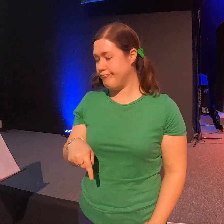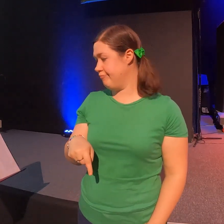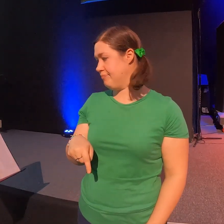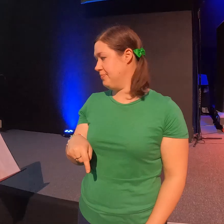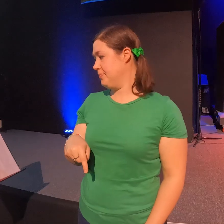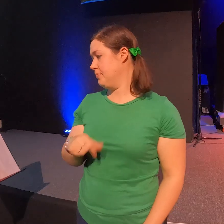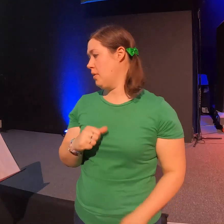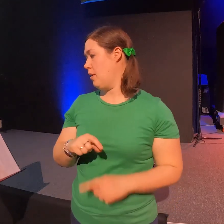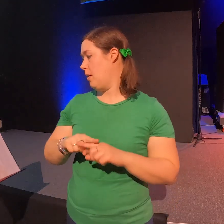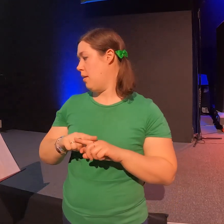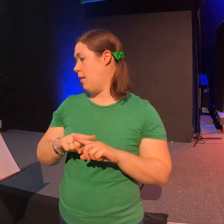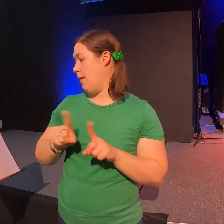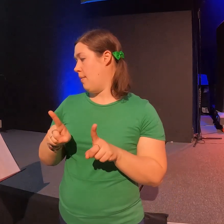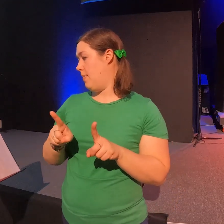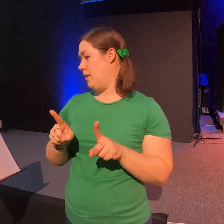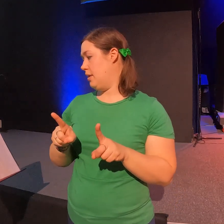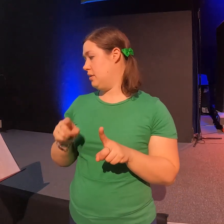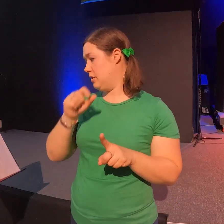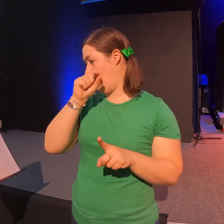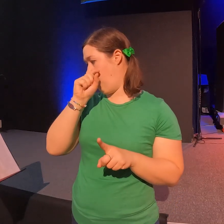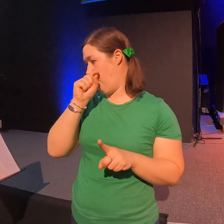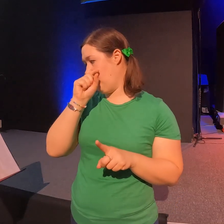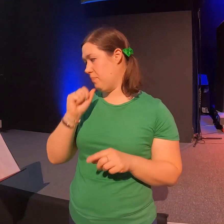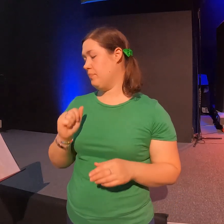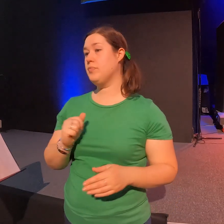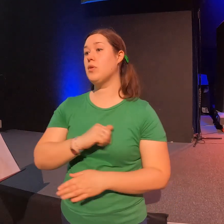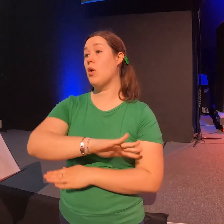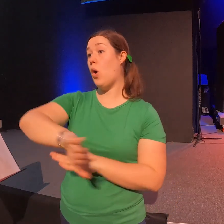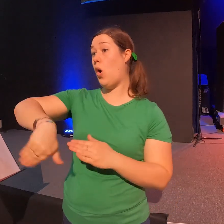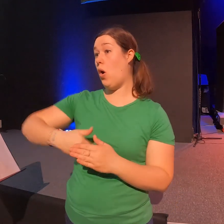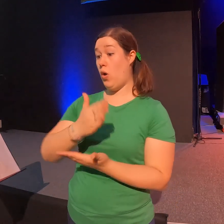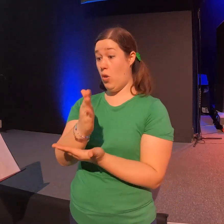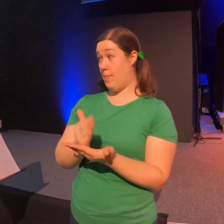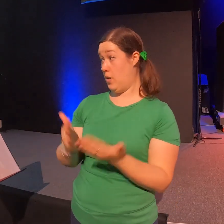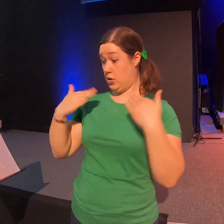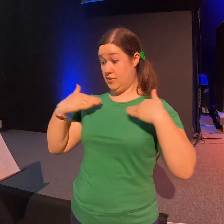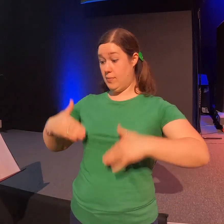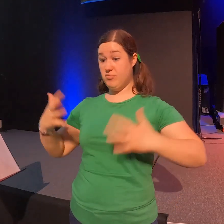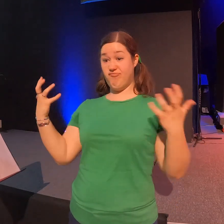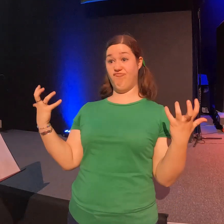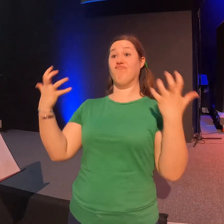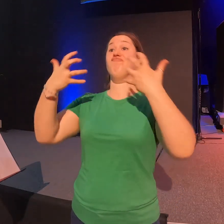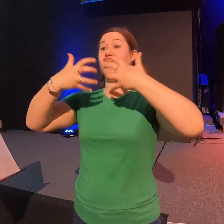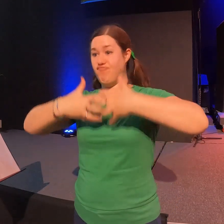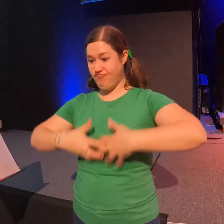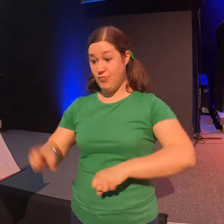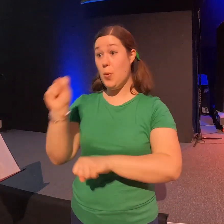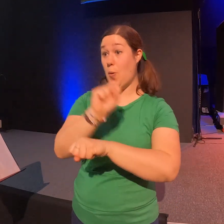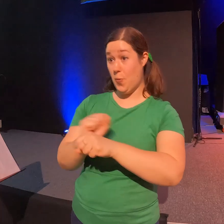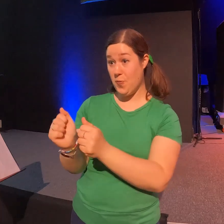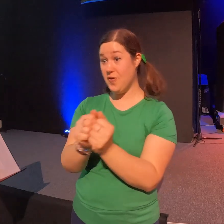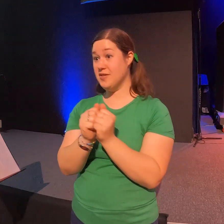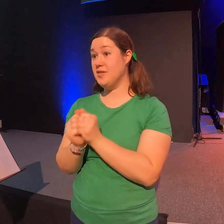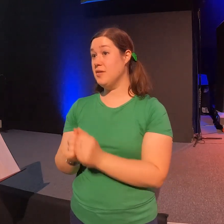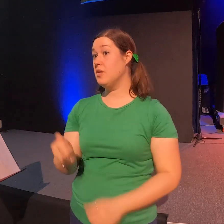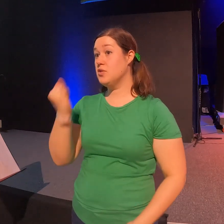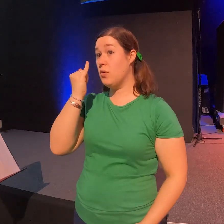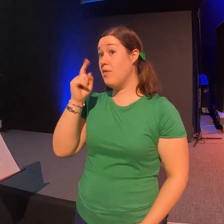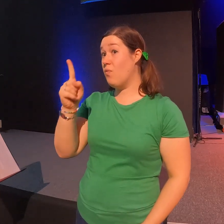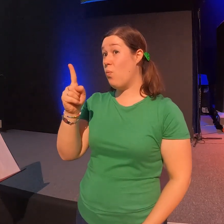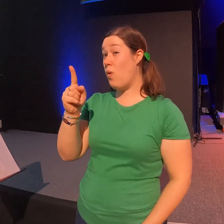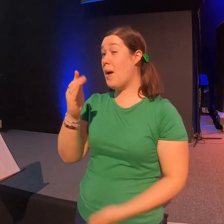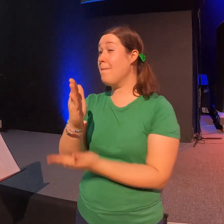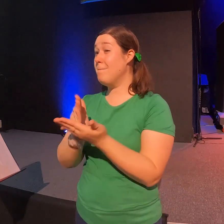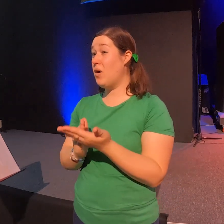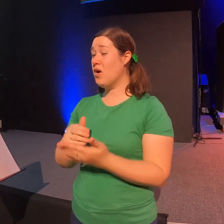in the body, but that its parts should have equal concern for each other. If one part suffers, every part suffers with it. If one part is